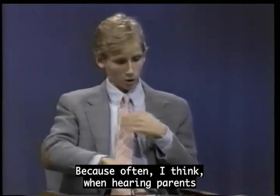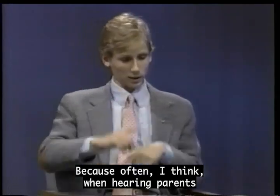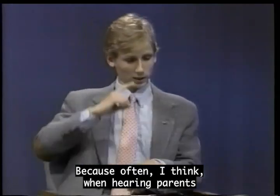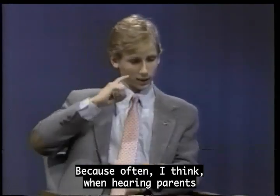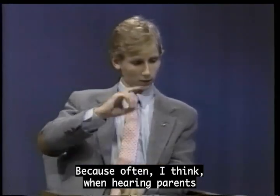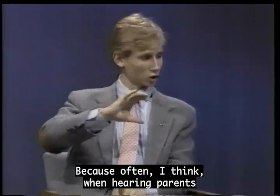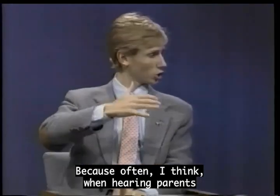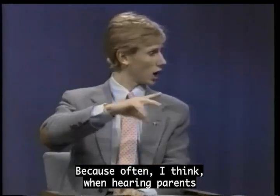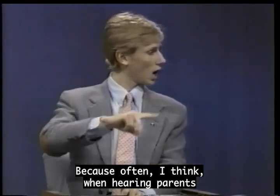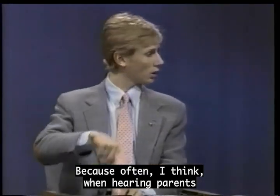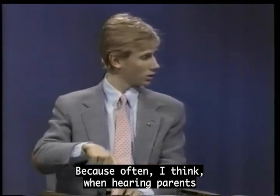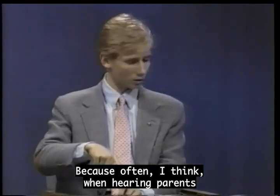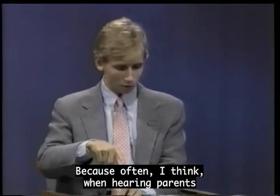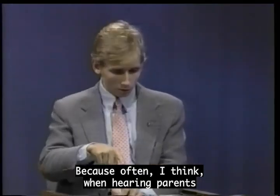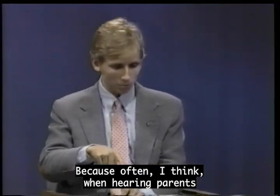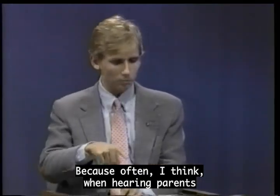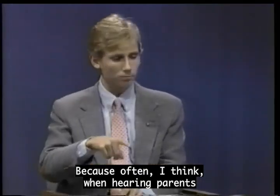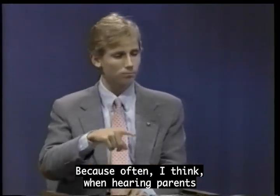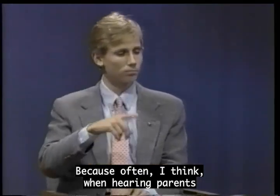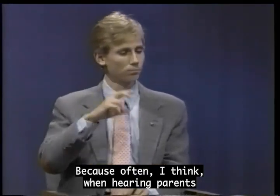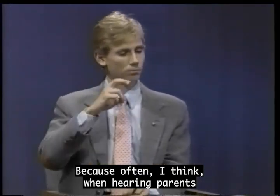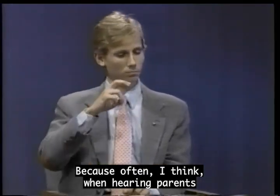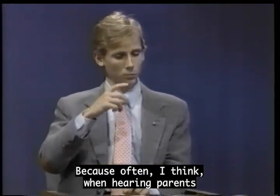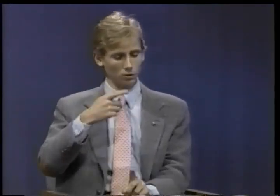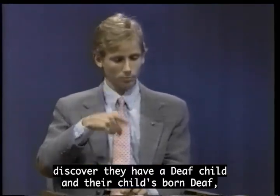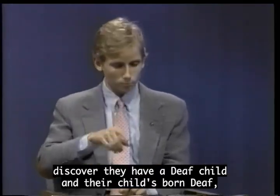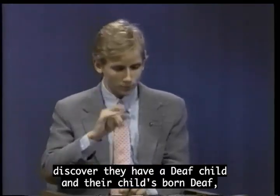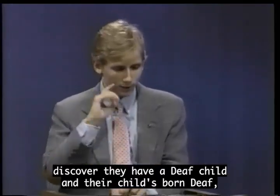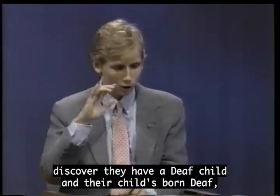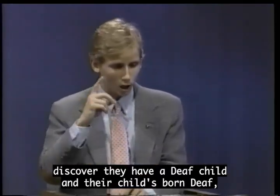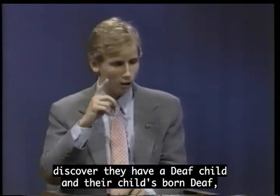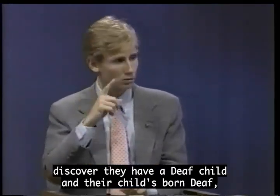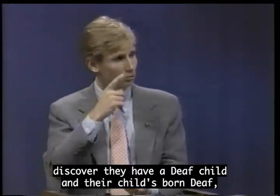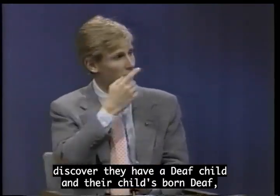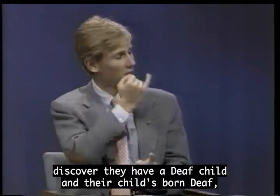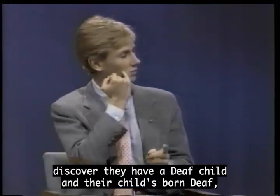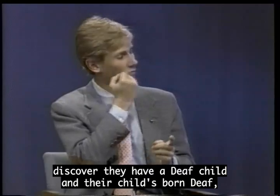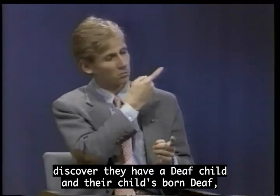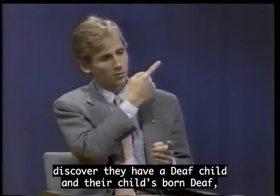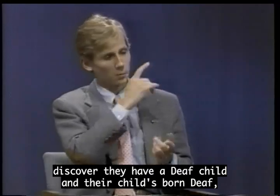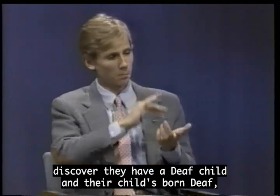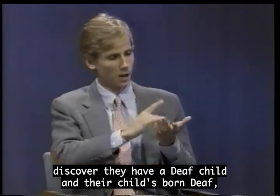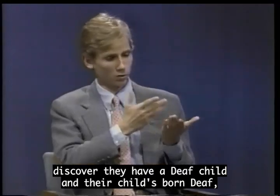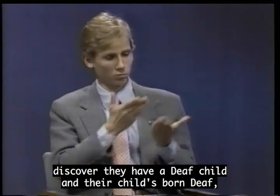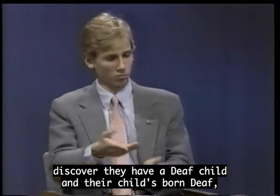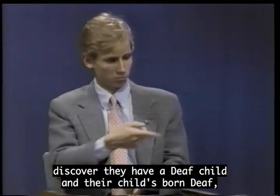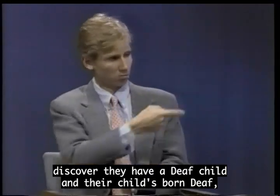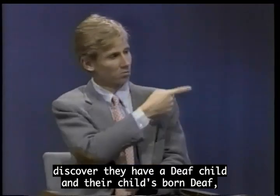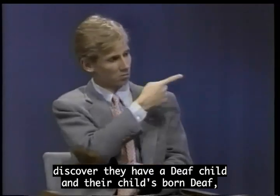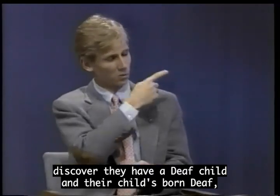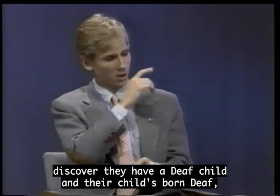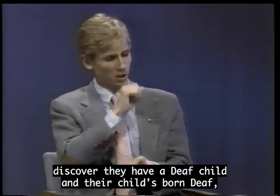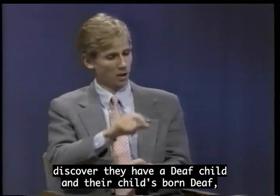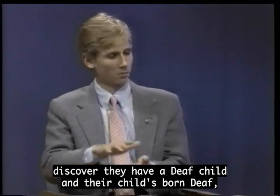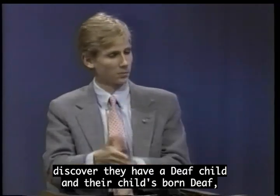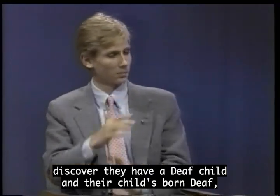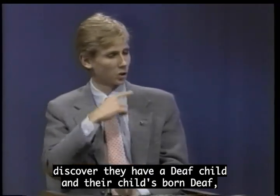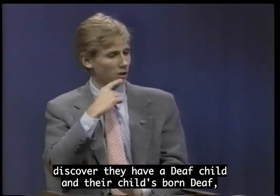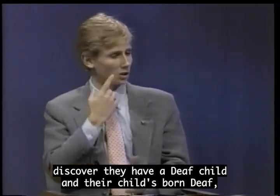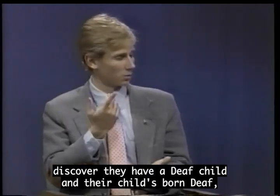I think when hearing parents discover they have a deaf child and their child's born deaf, often